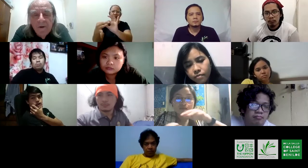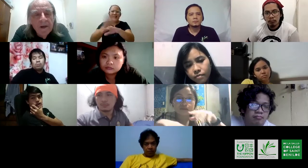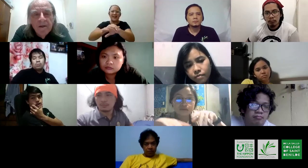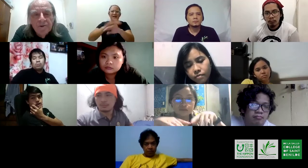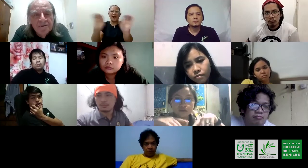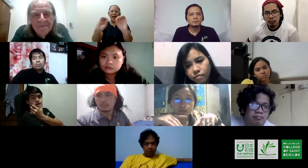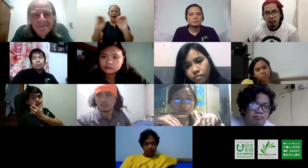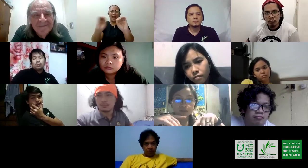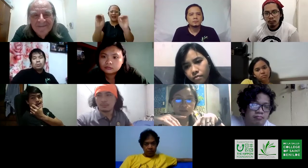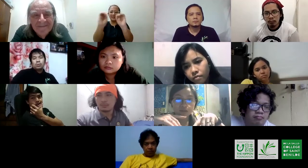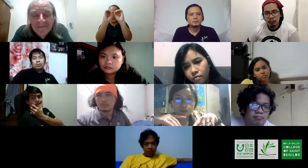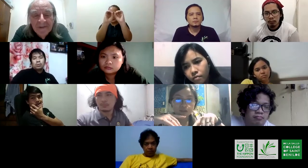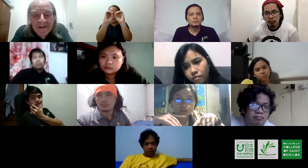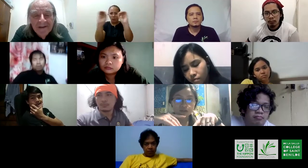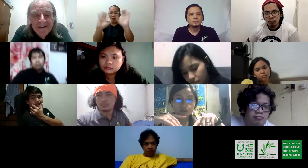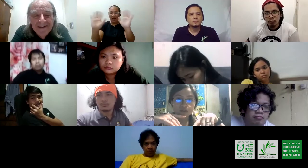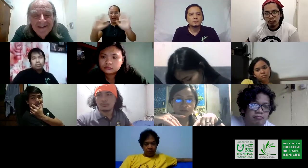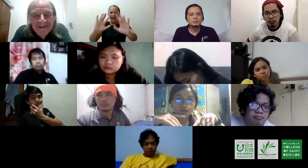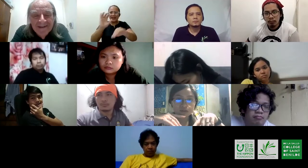No English.